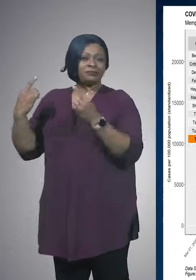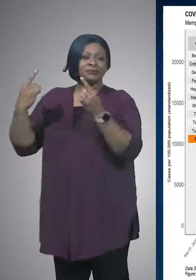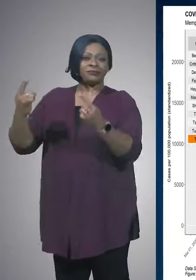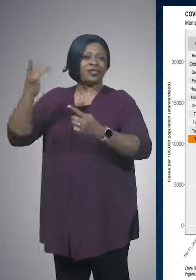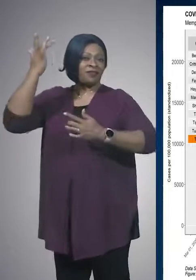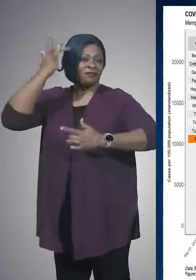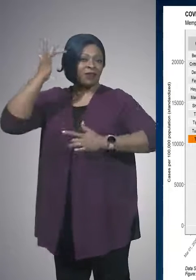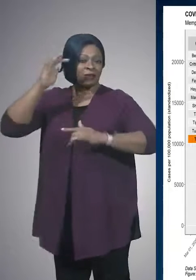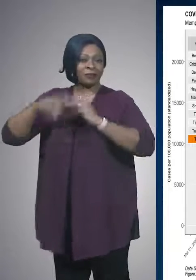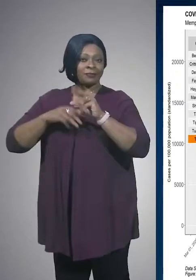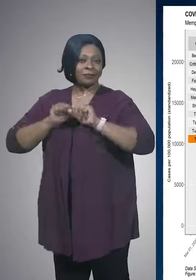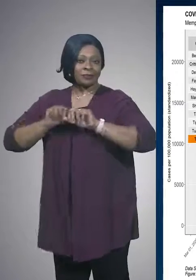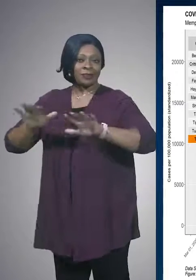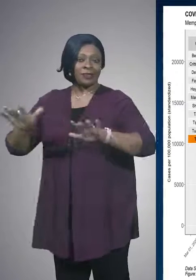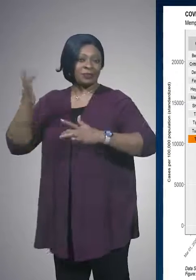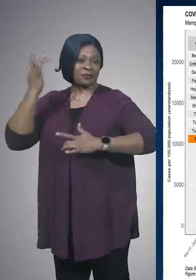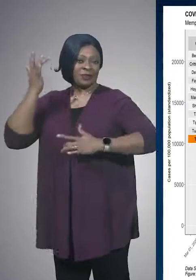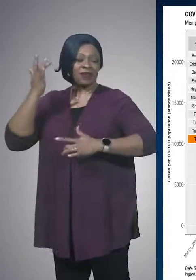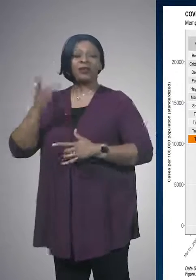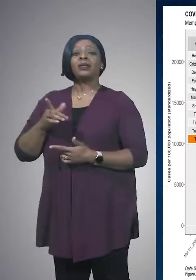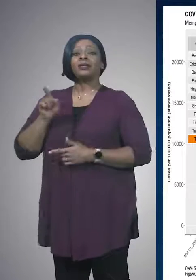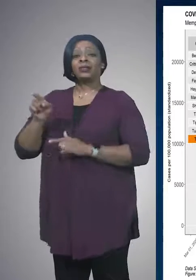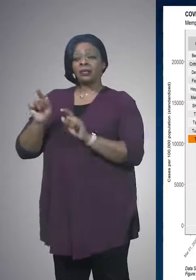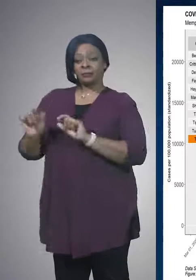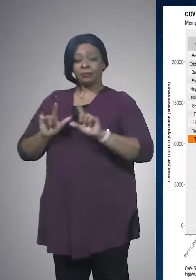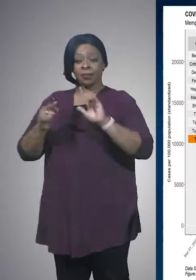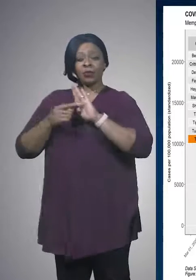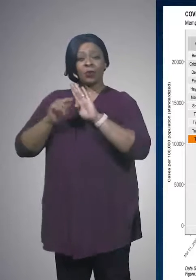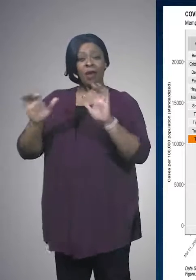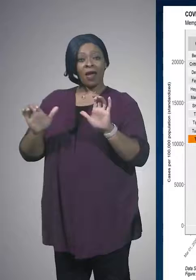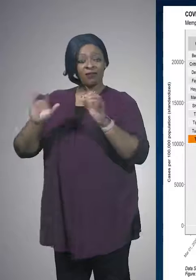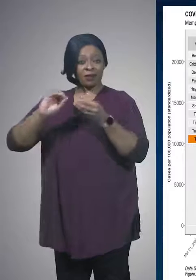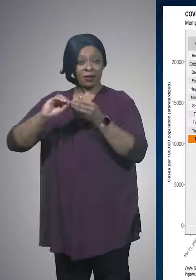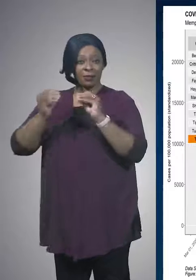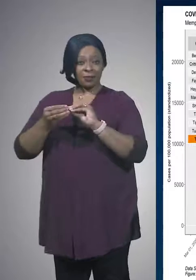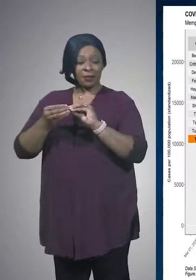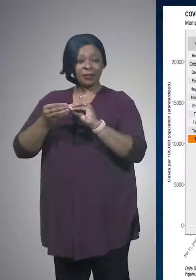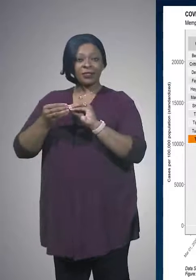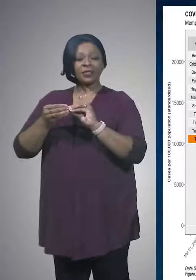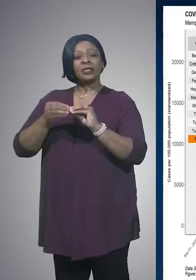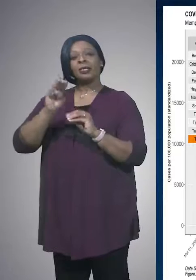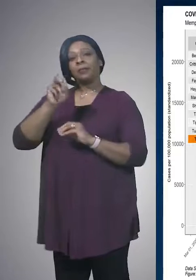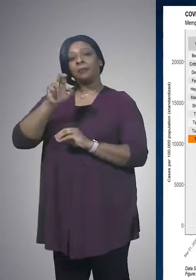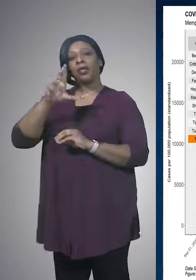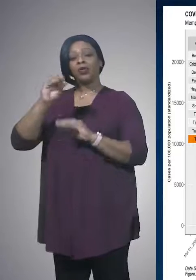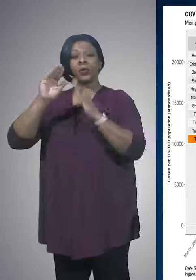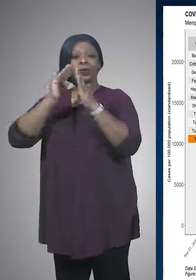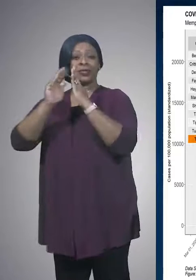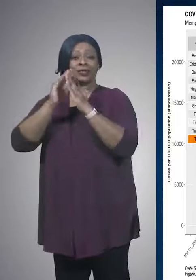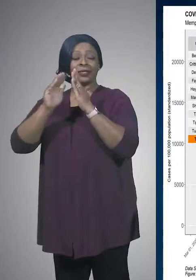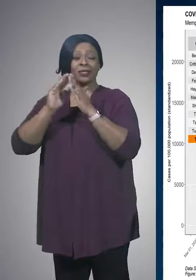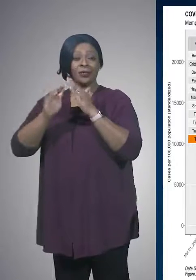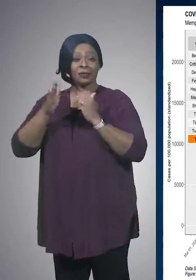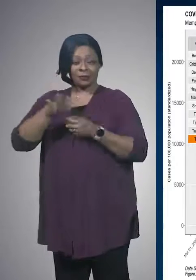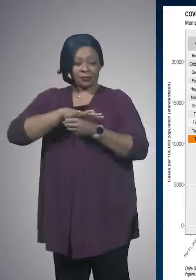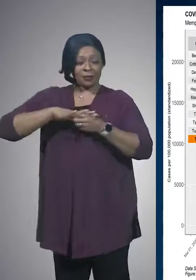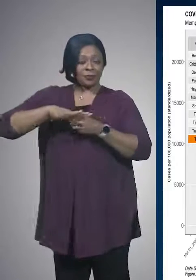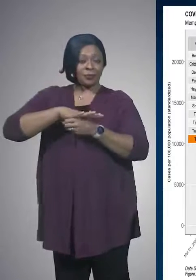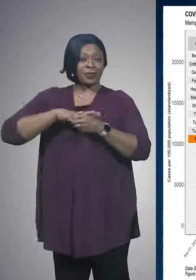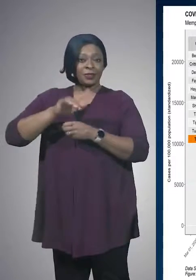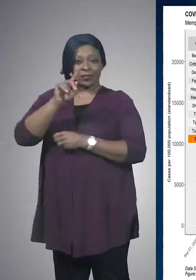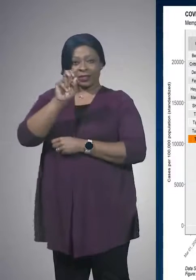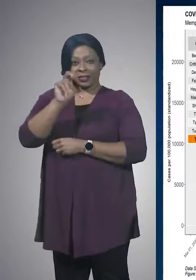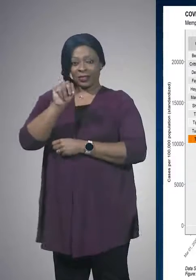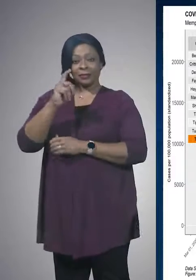pandemic. This slide shows active cases in the metropolitan counties in Tennessee. As you